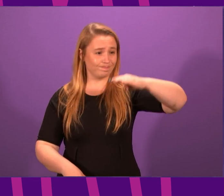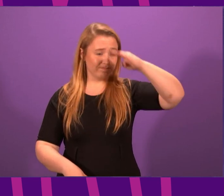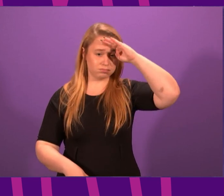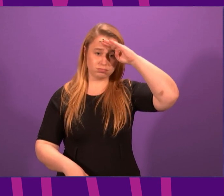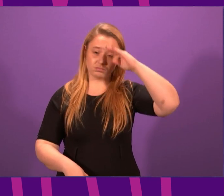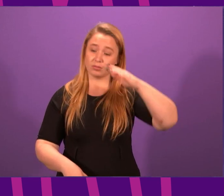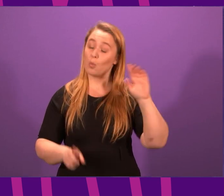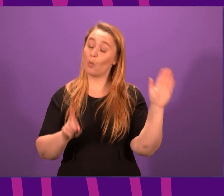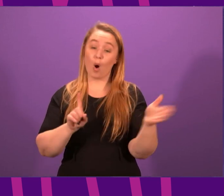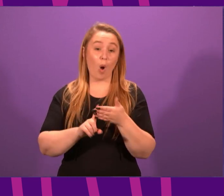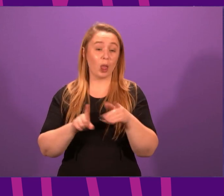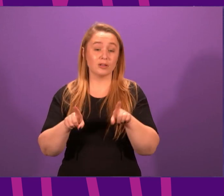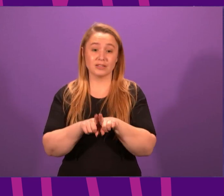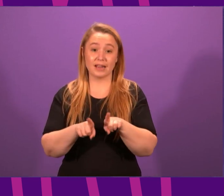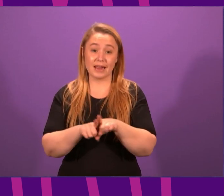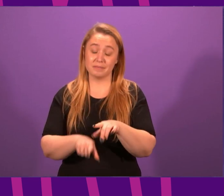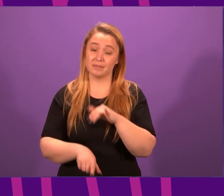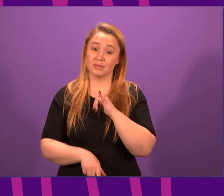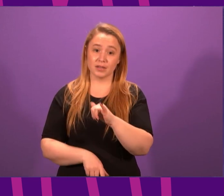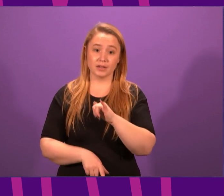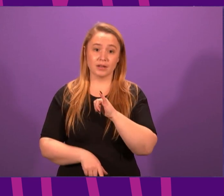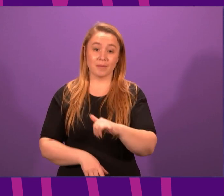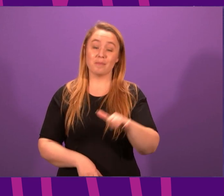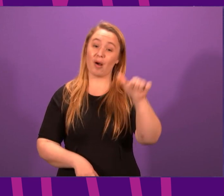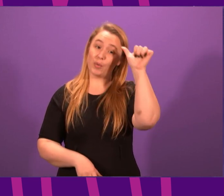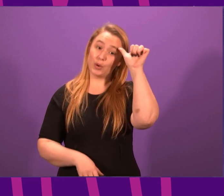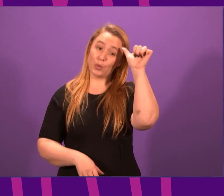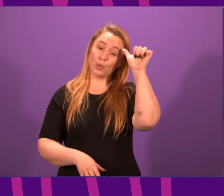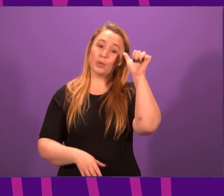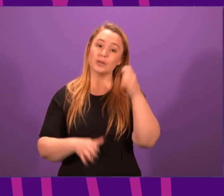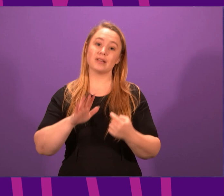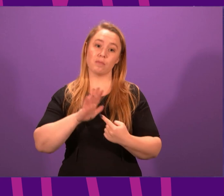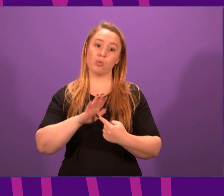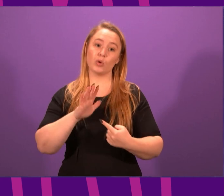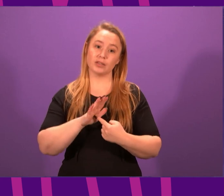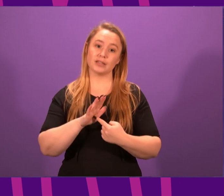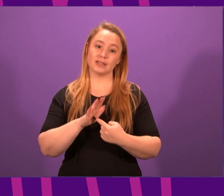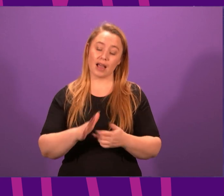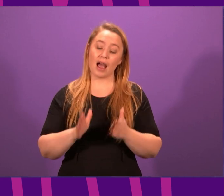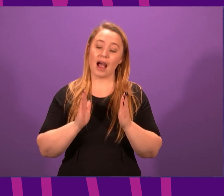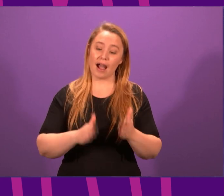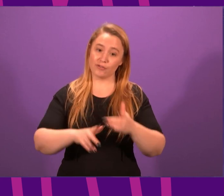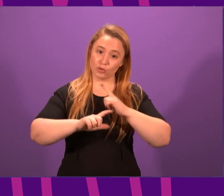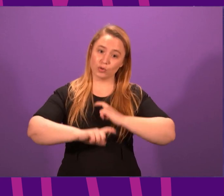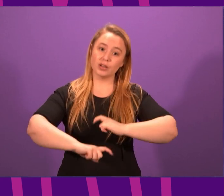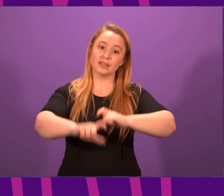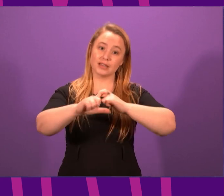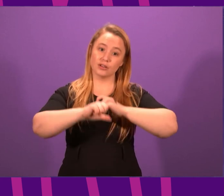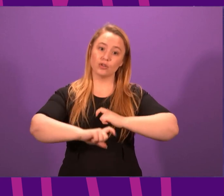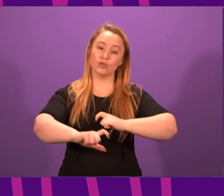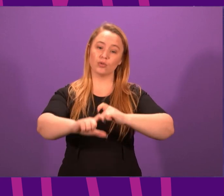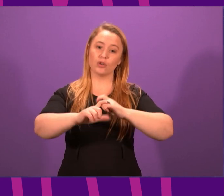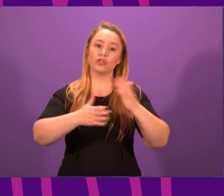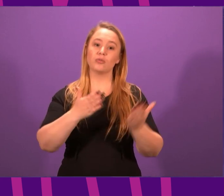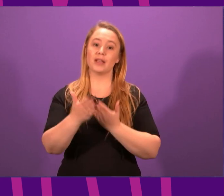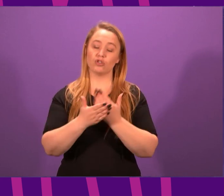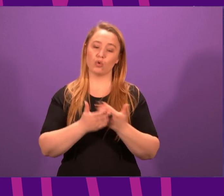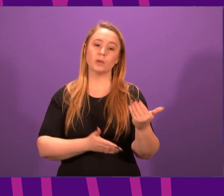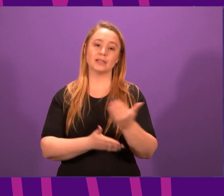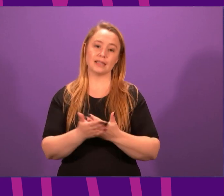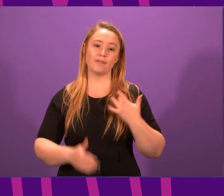are. But we all also know how important it is that we continue to do what's necessary to save